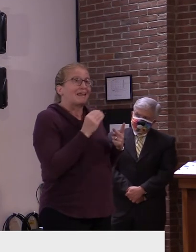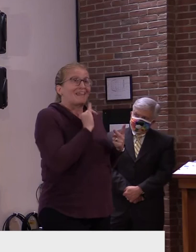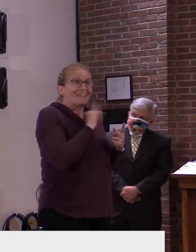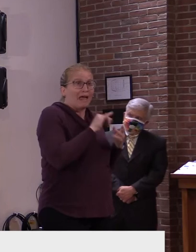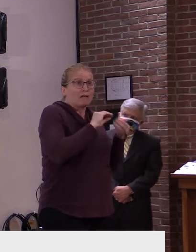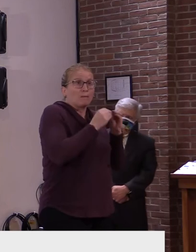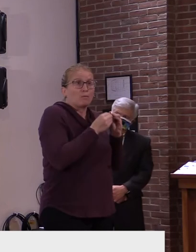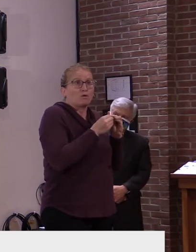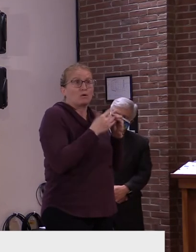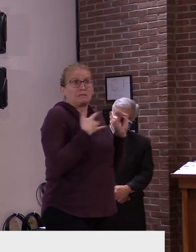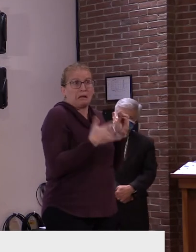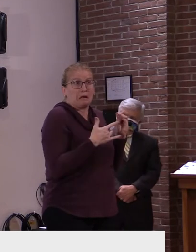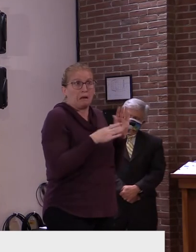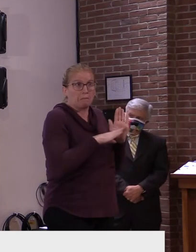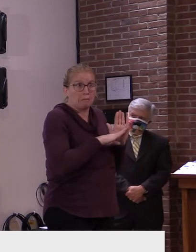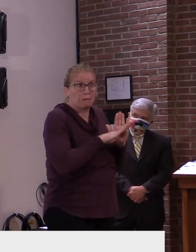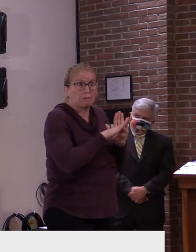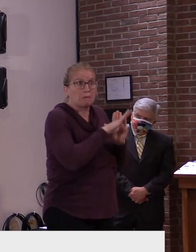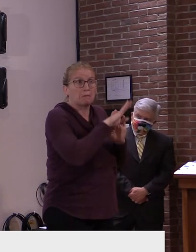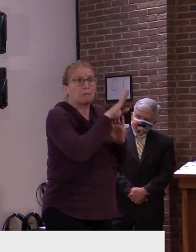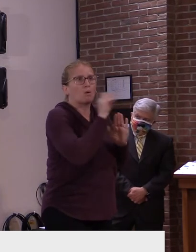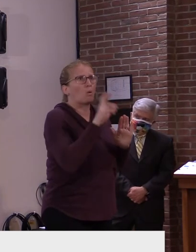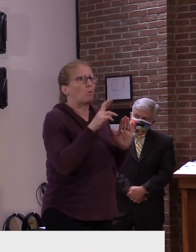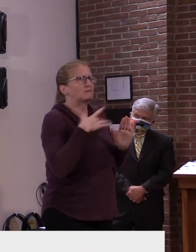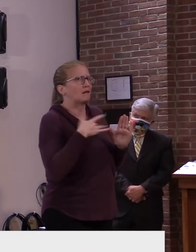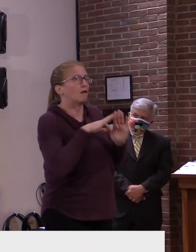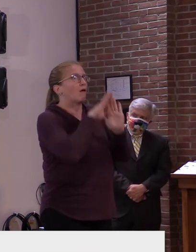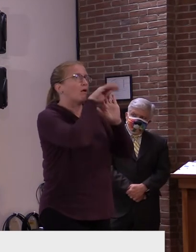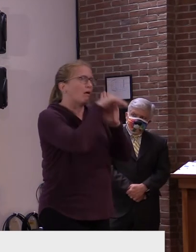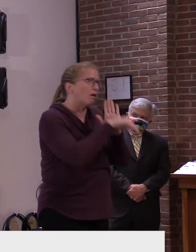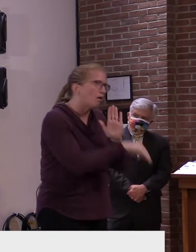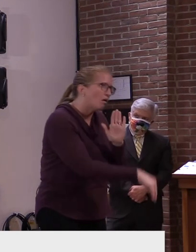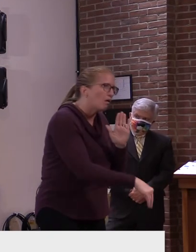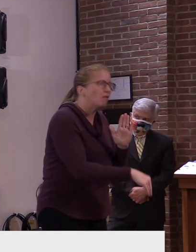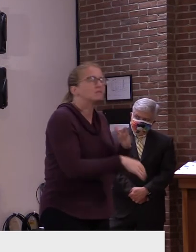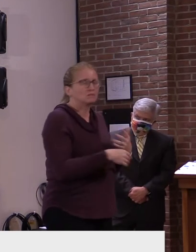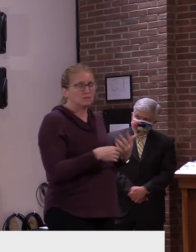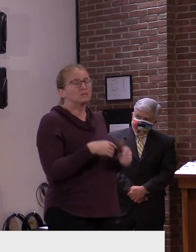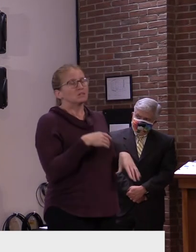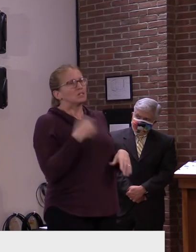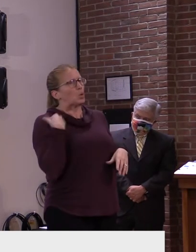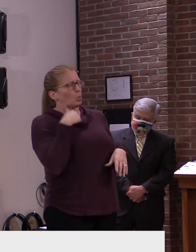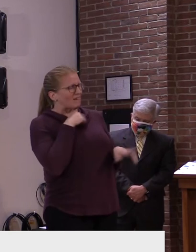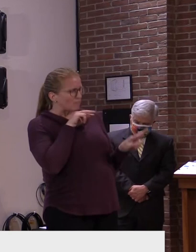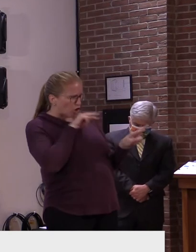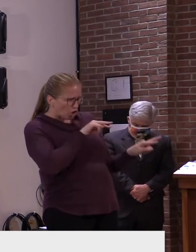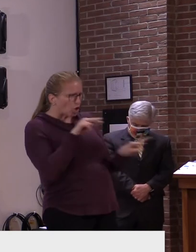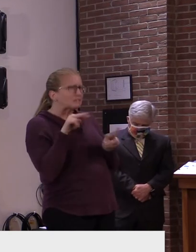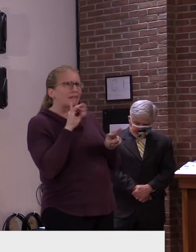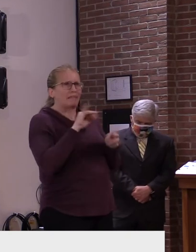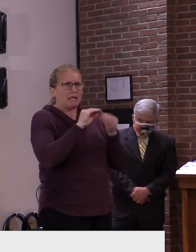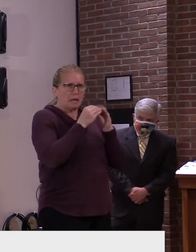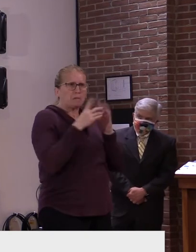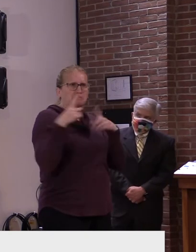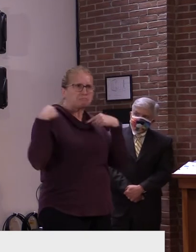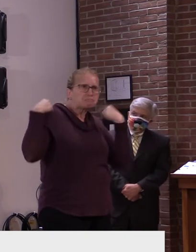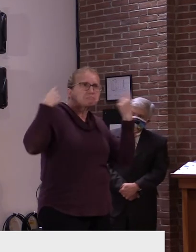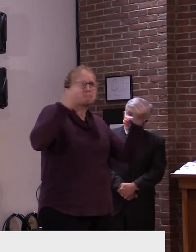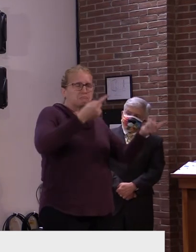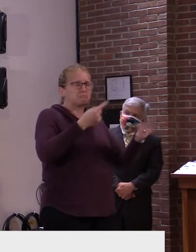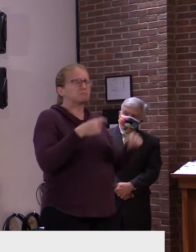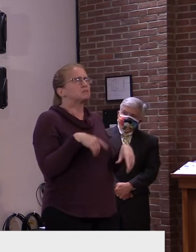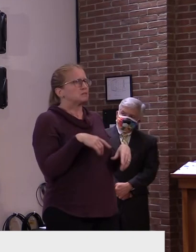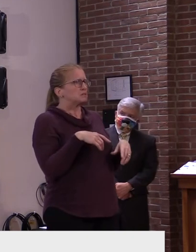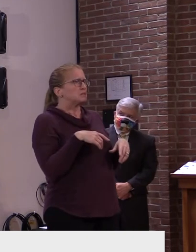another so we've looked at data longitudinally with the city and basically they've had other than minor